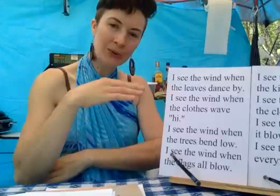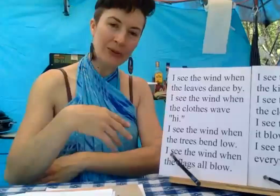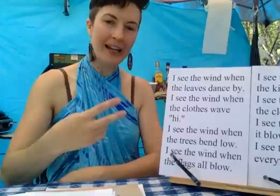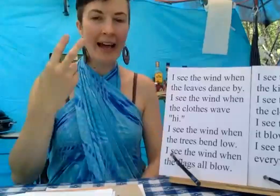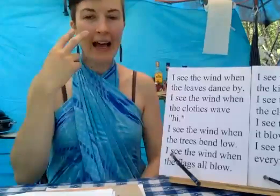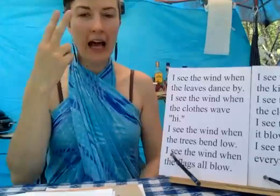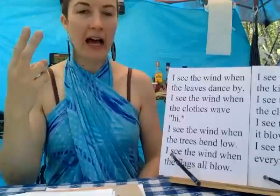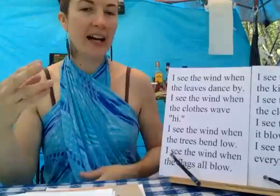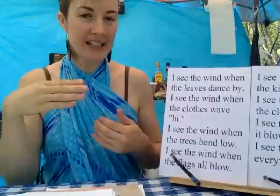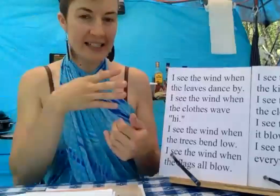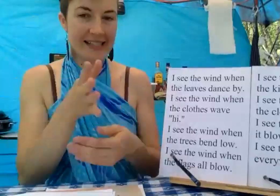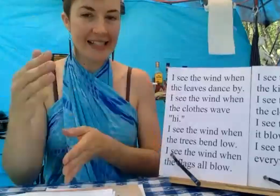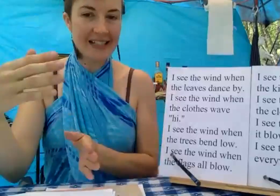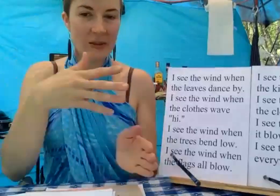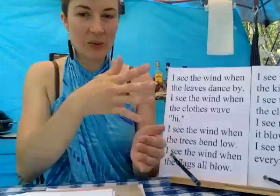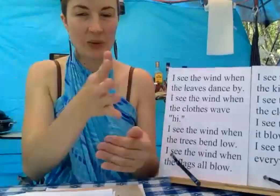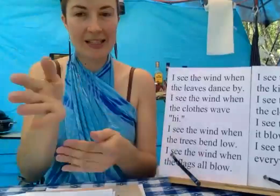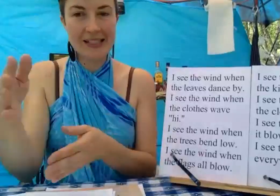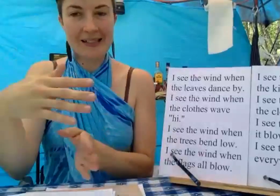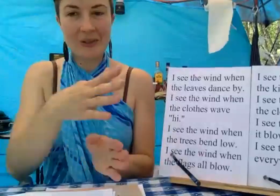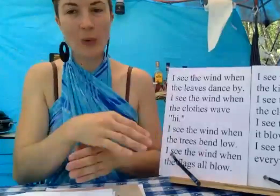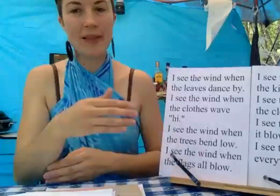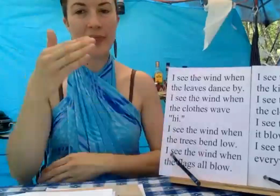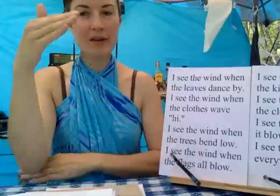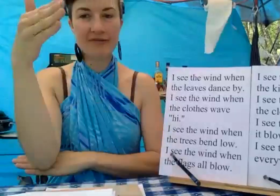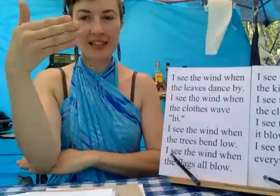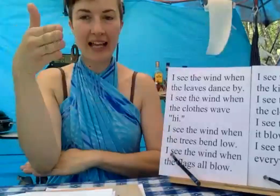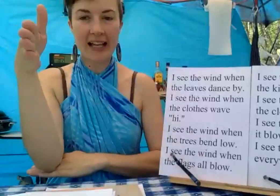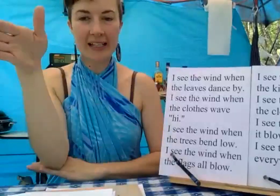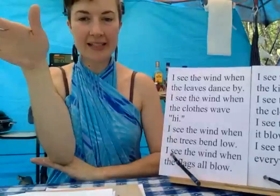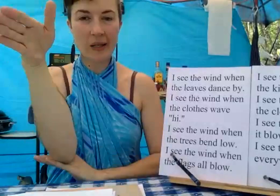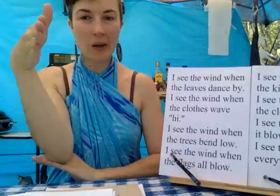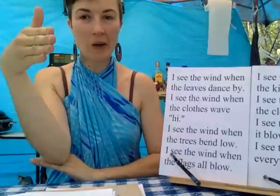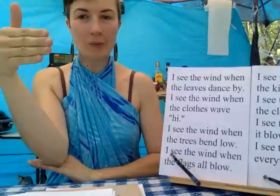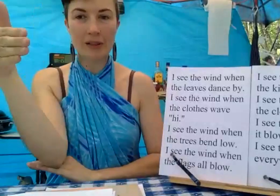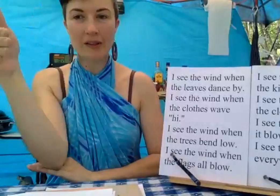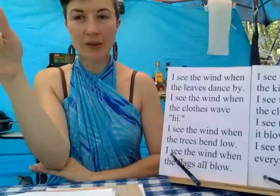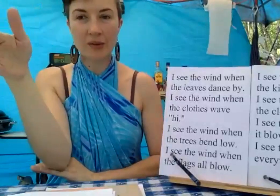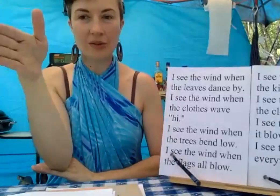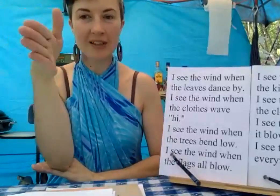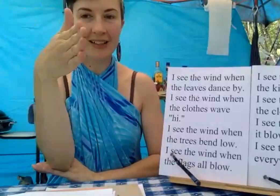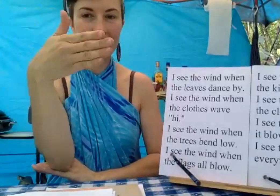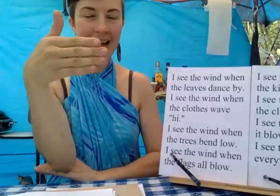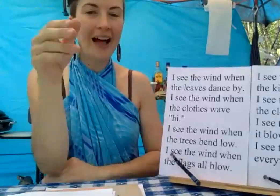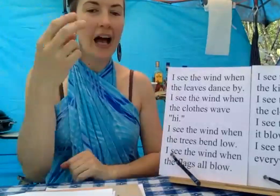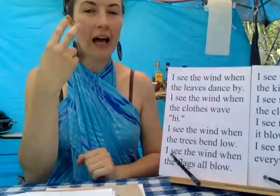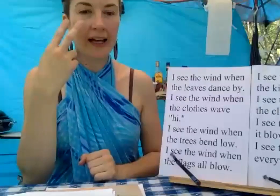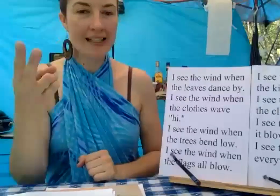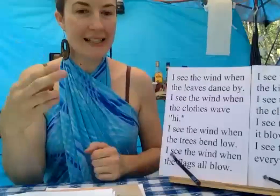low. I see the wind when the flags all blow. I